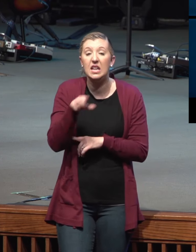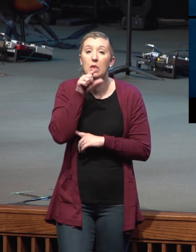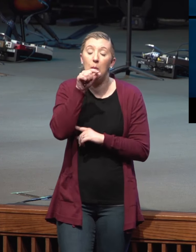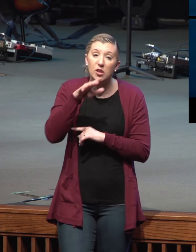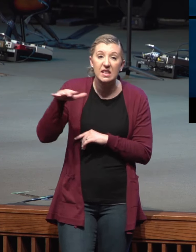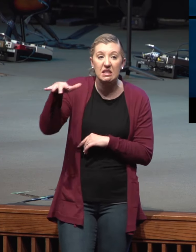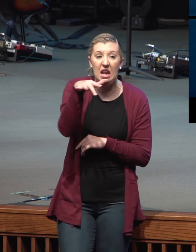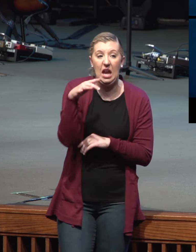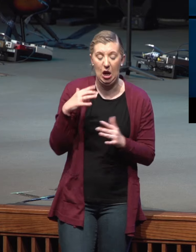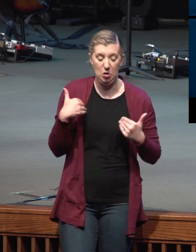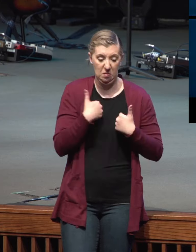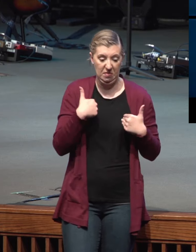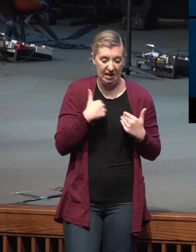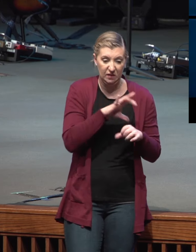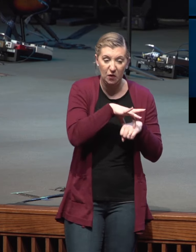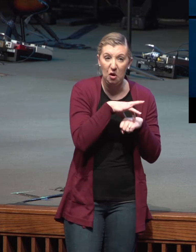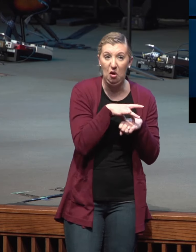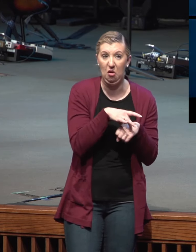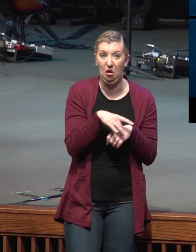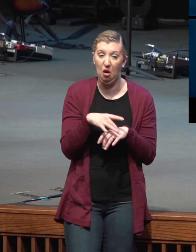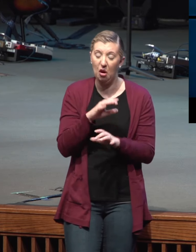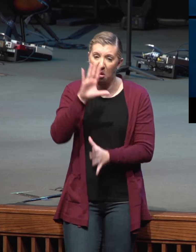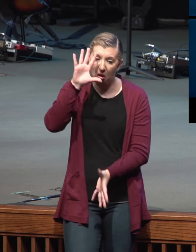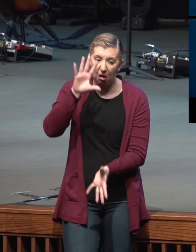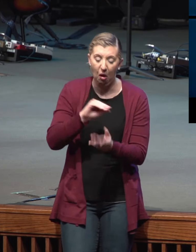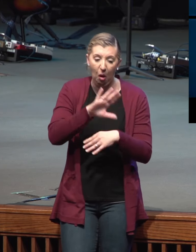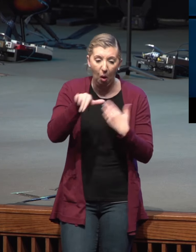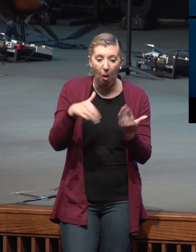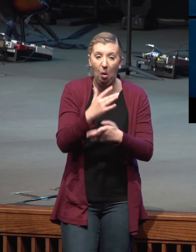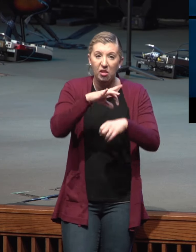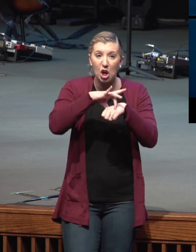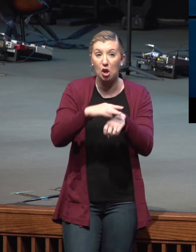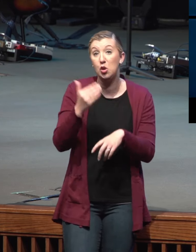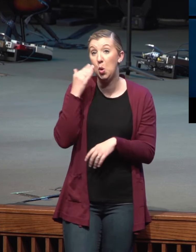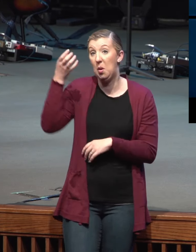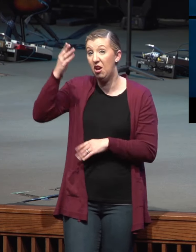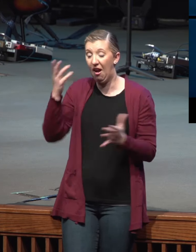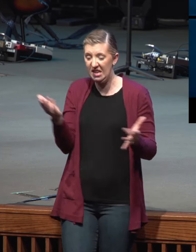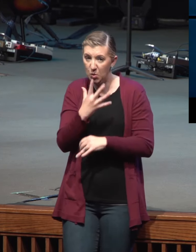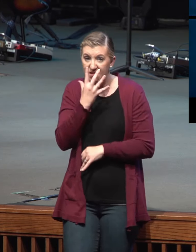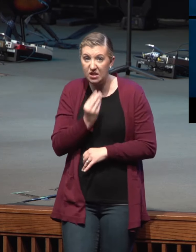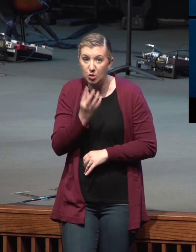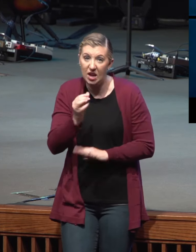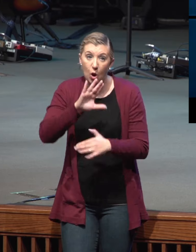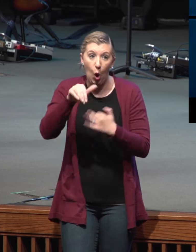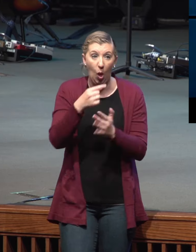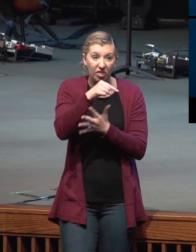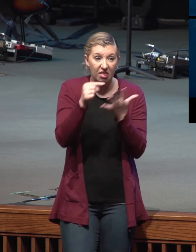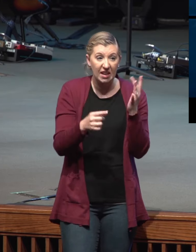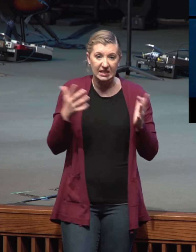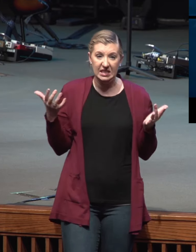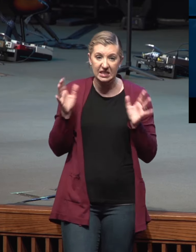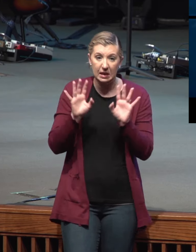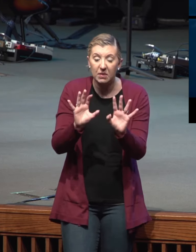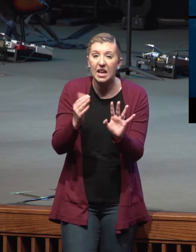air and to the wild beasts of the earth, that all the earth may know that there is a God in Israel, and that all this assembly may